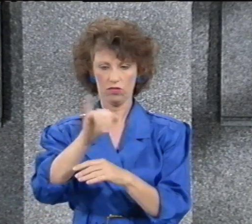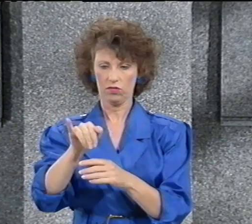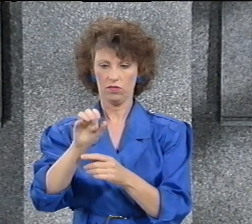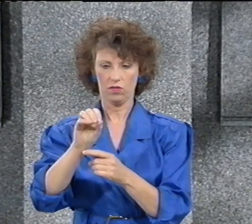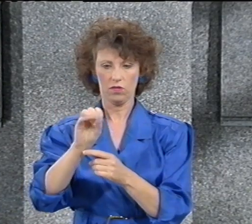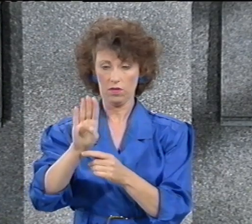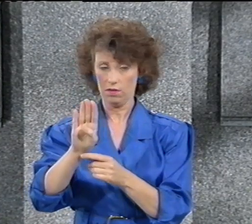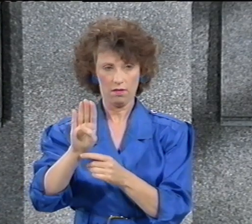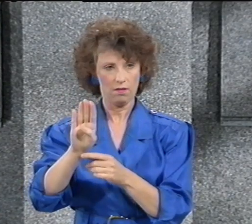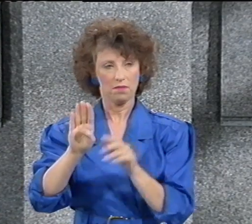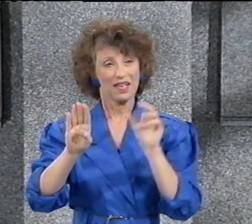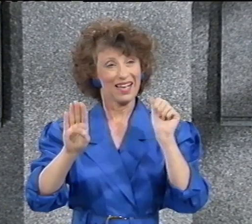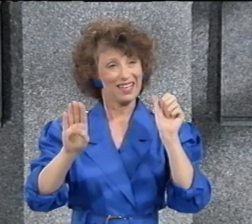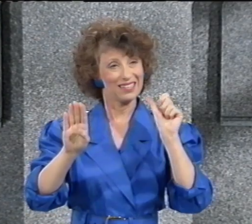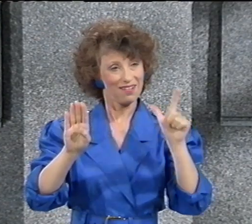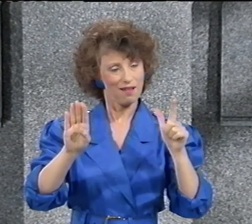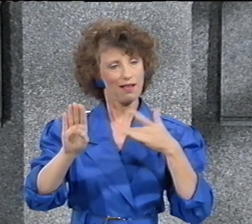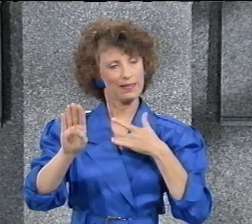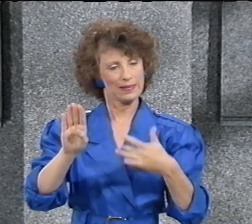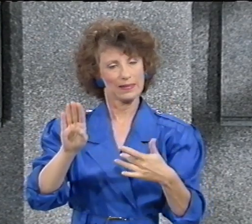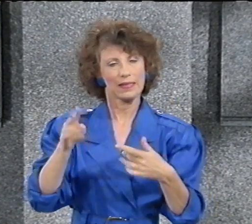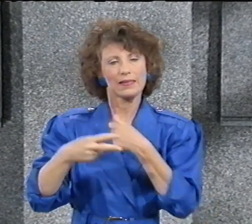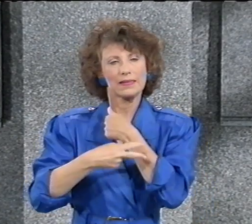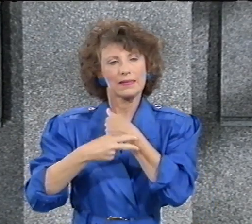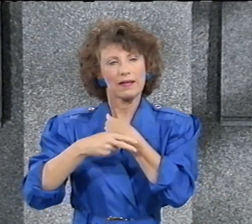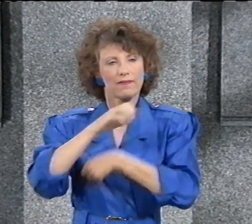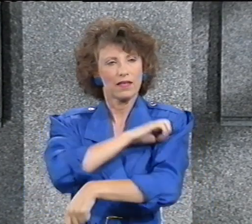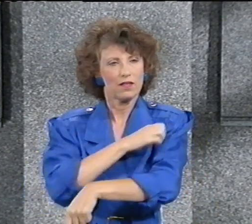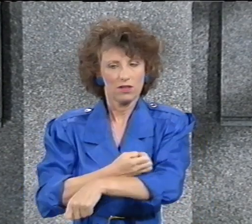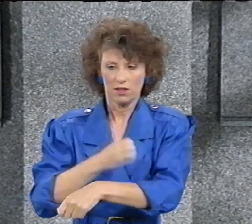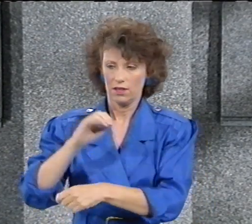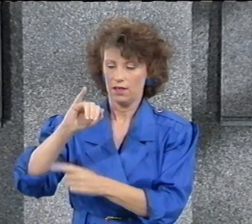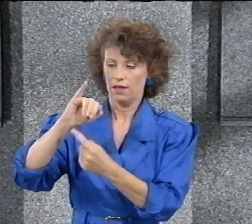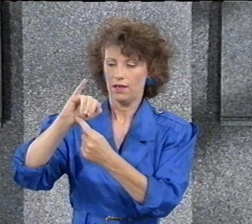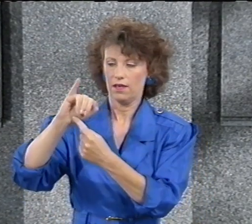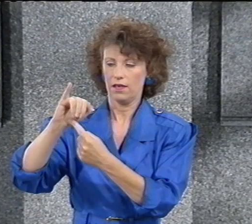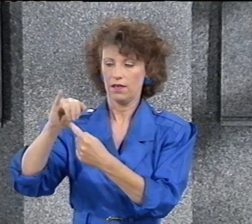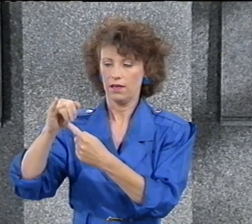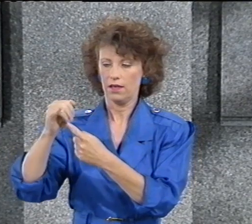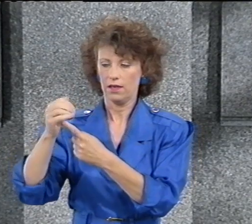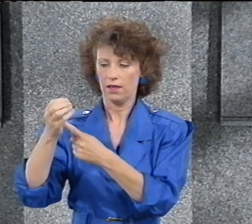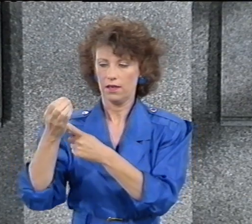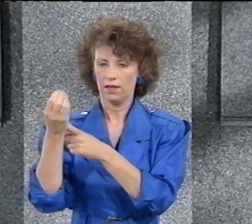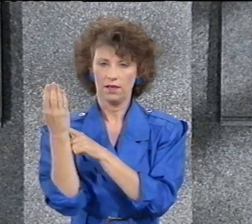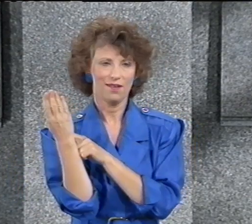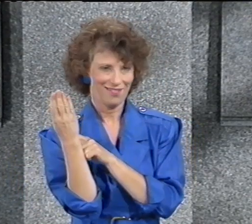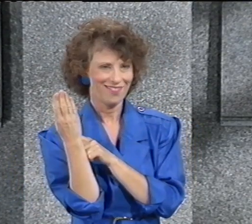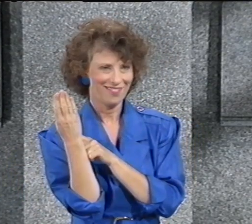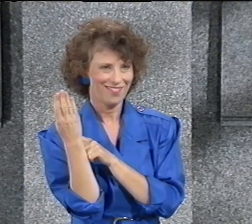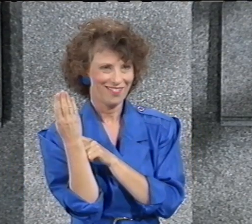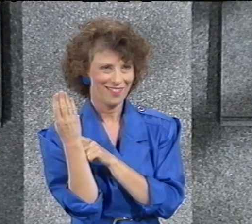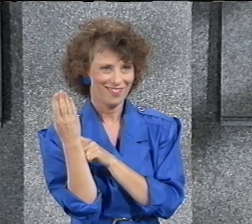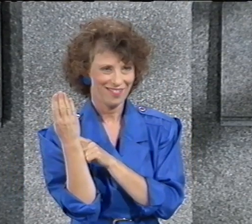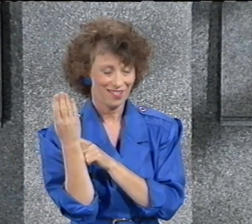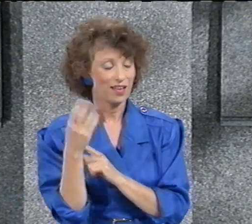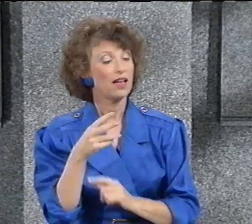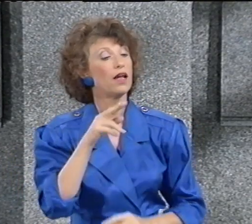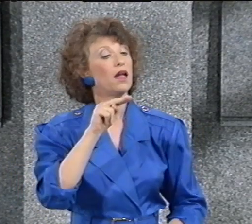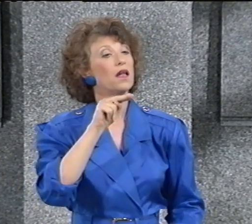require J-O-B with the palm out. But in ASL, because we're using our hand muscles, there's a